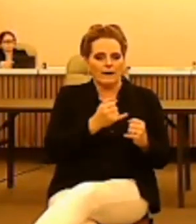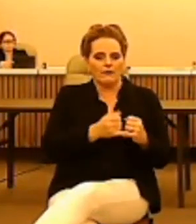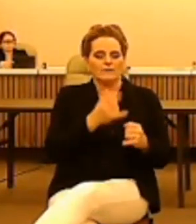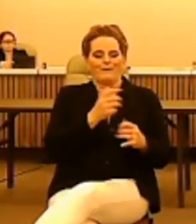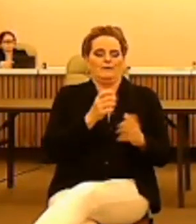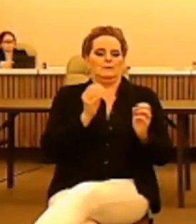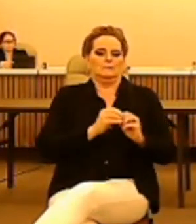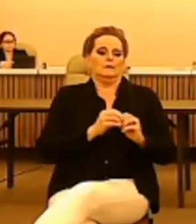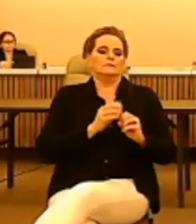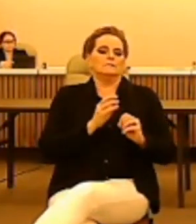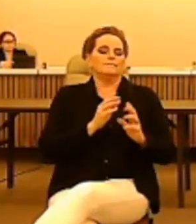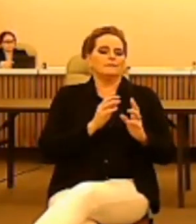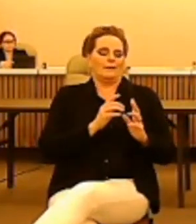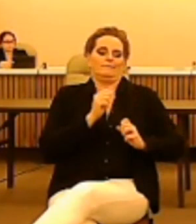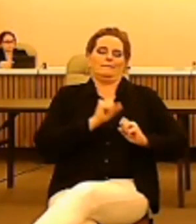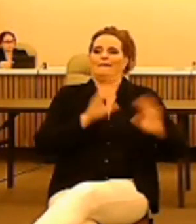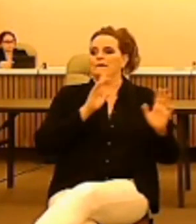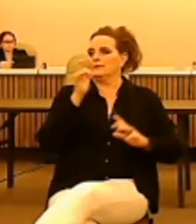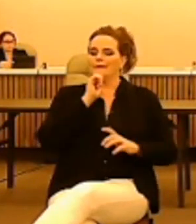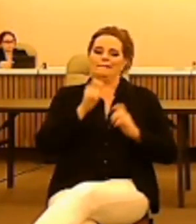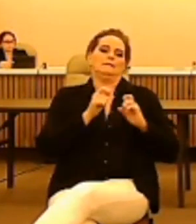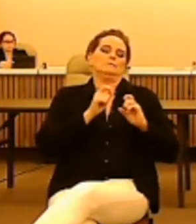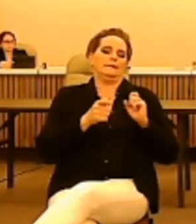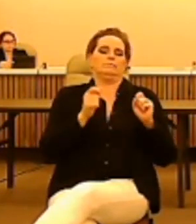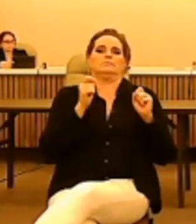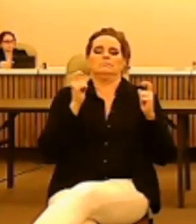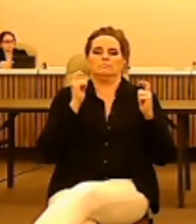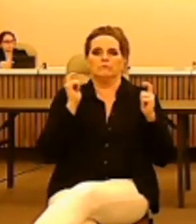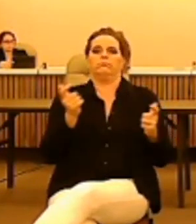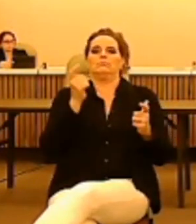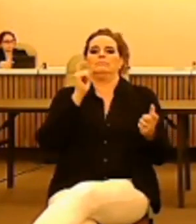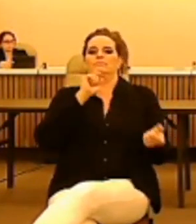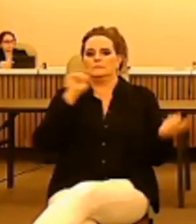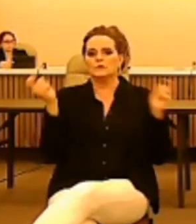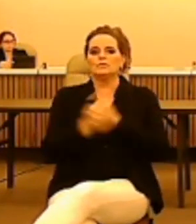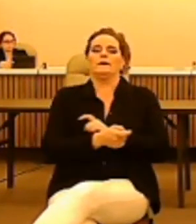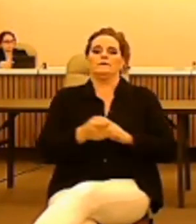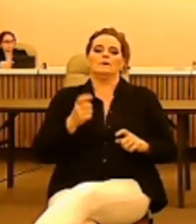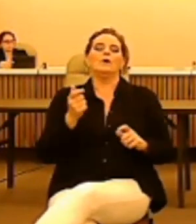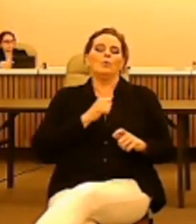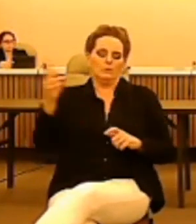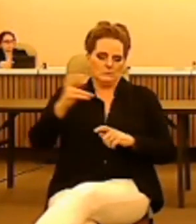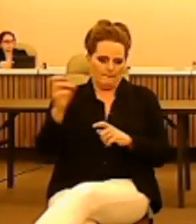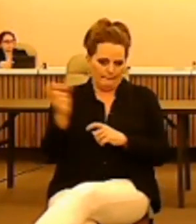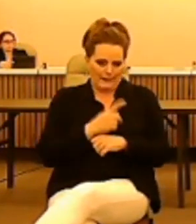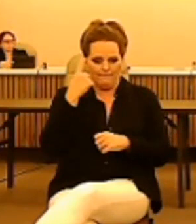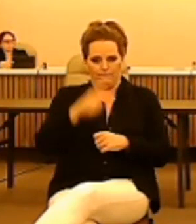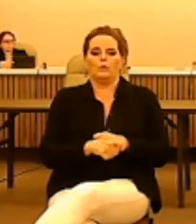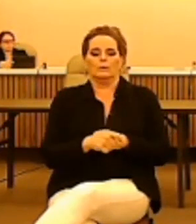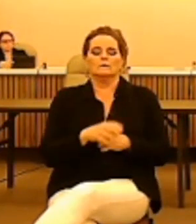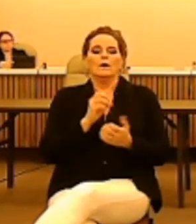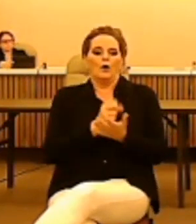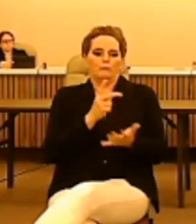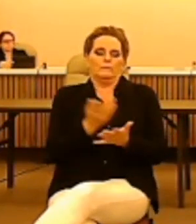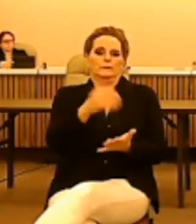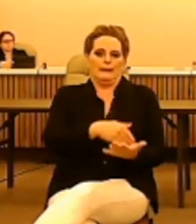obviously, if there is any kind of substantial deviation from what we're looking at today, we would come back for reapproval.